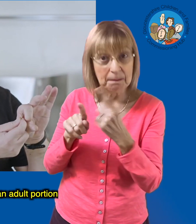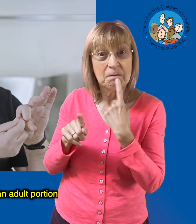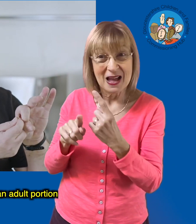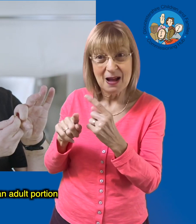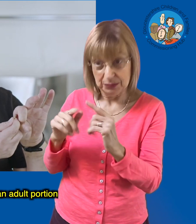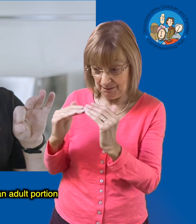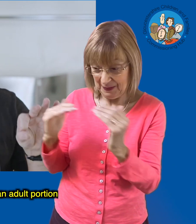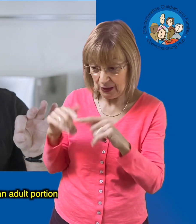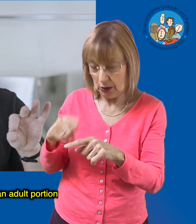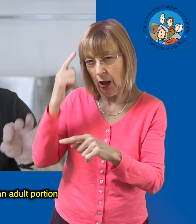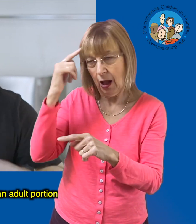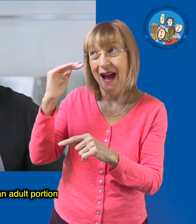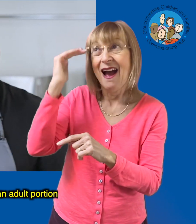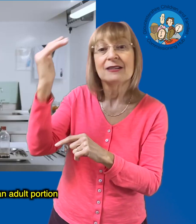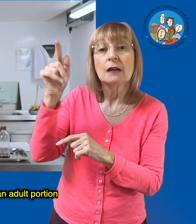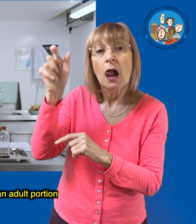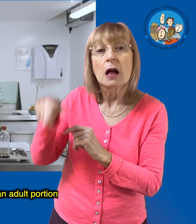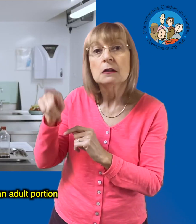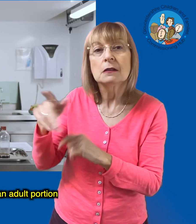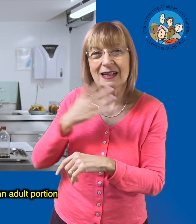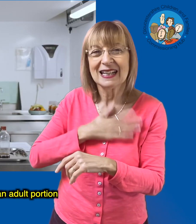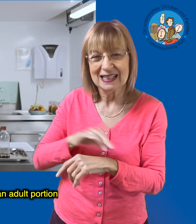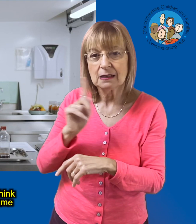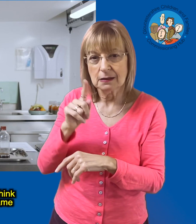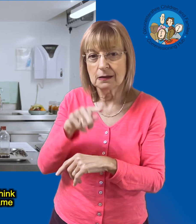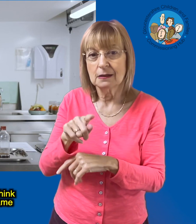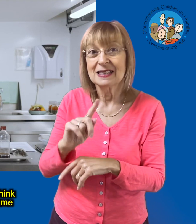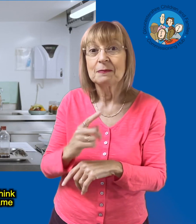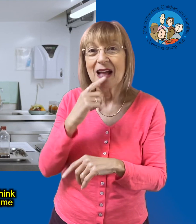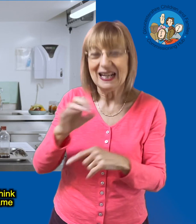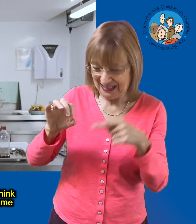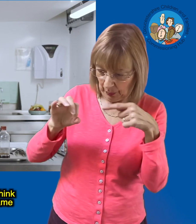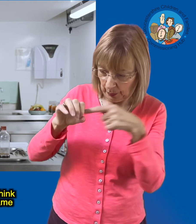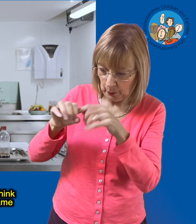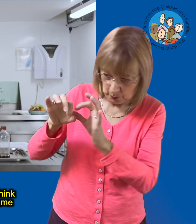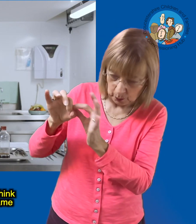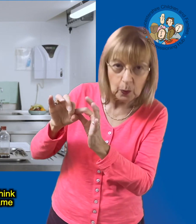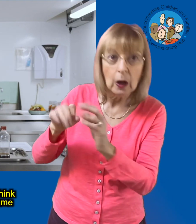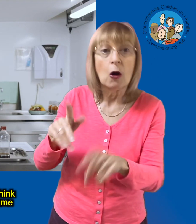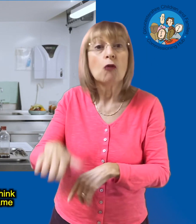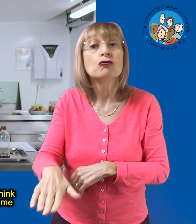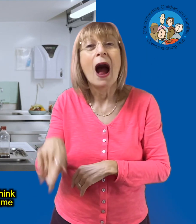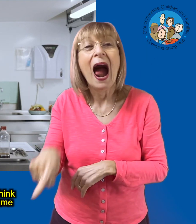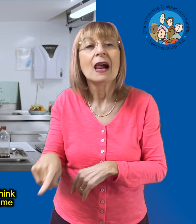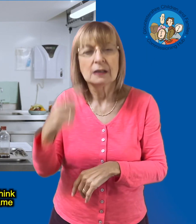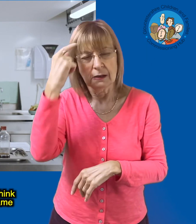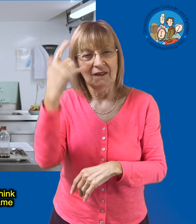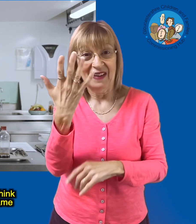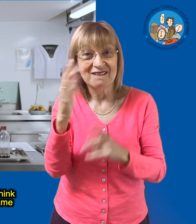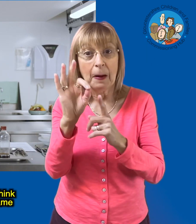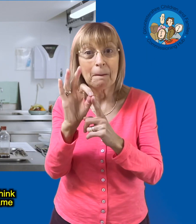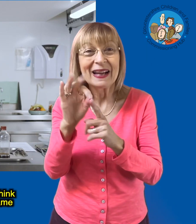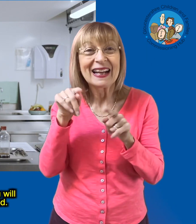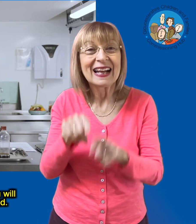be the same size as a £1 coin. And that's for an adult portion. For a child's portion, what you need to do is think of a 5p piece